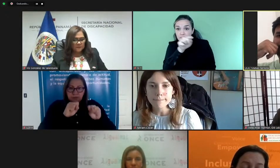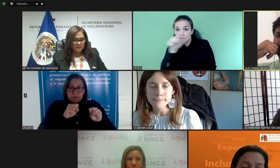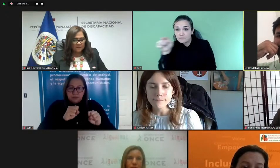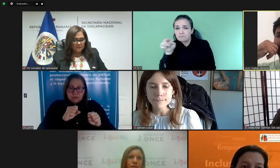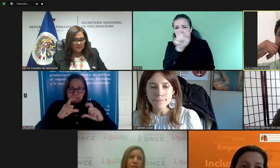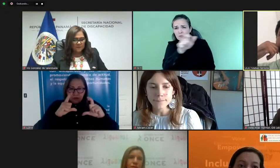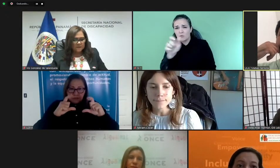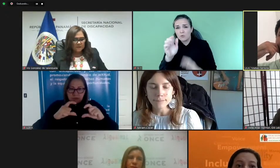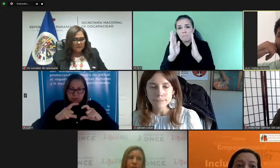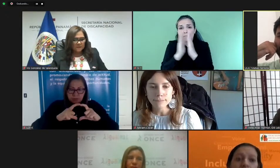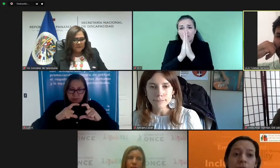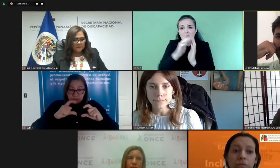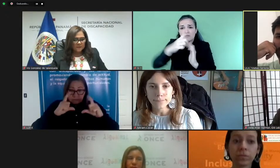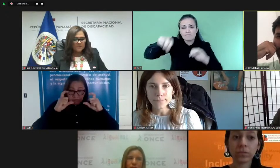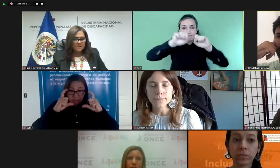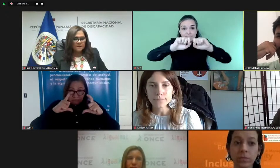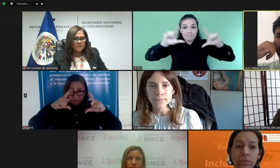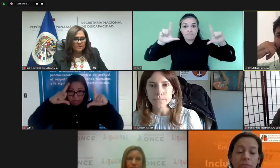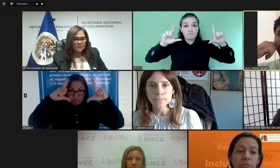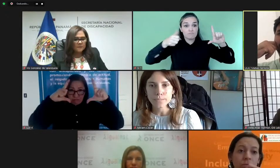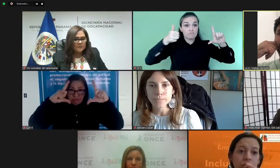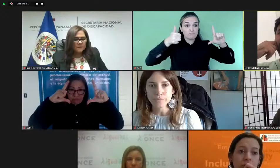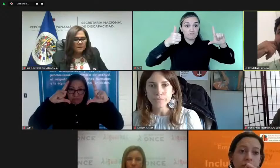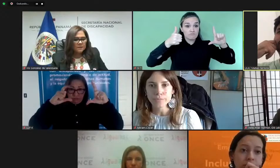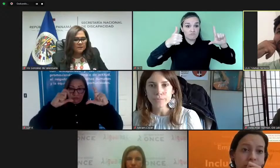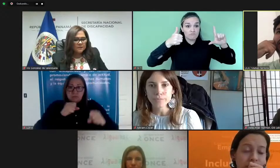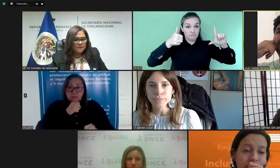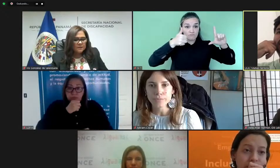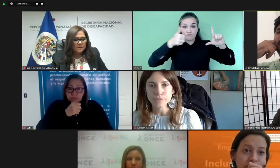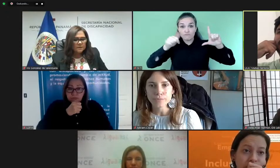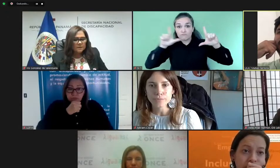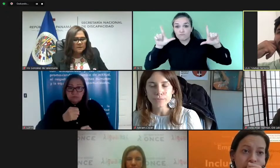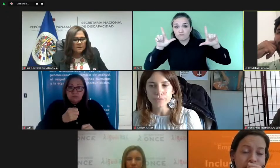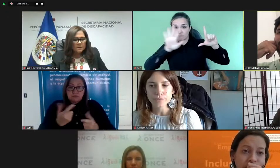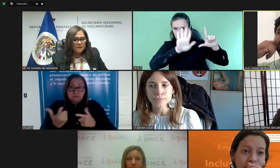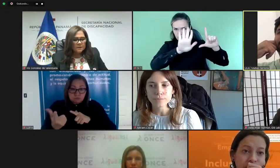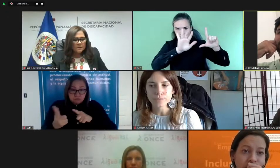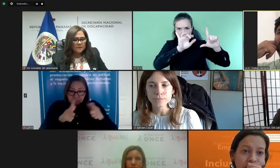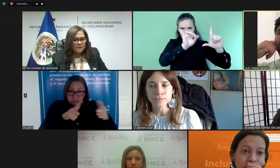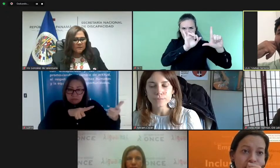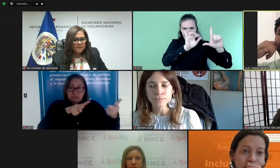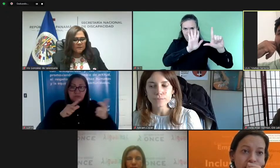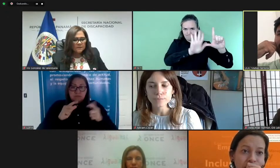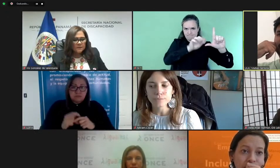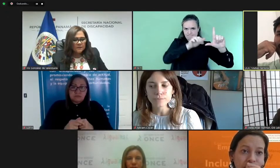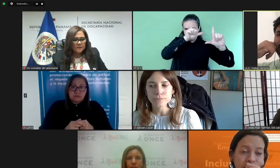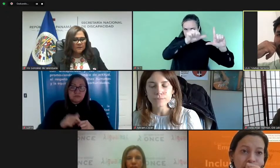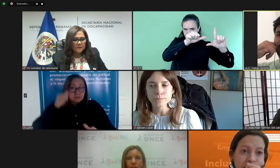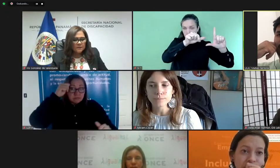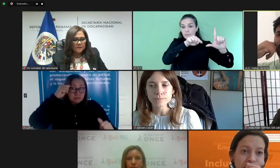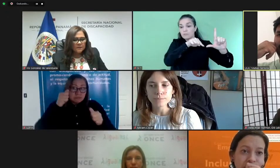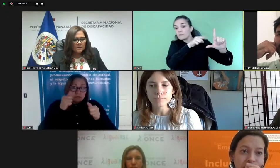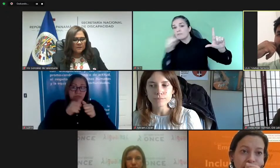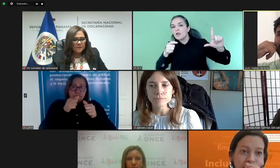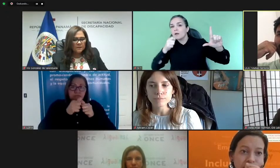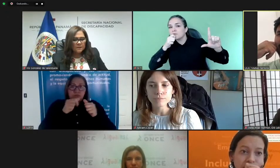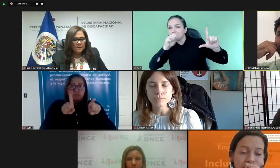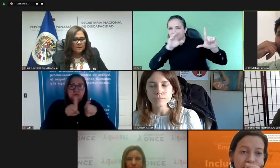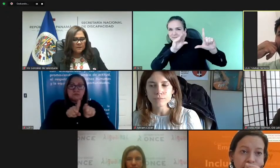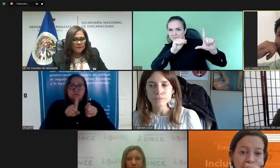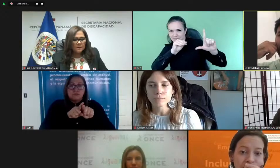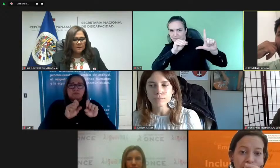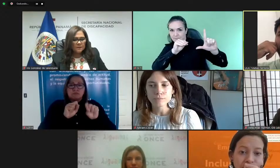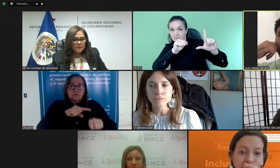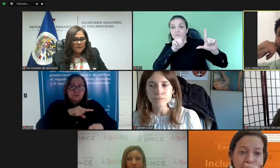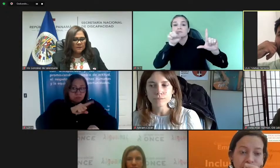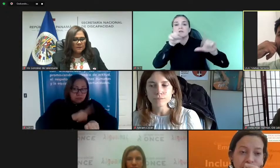that to in activate their cameras and have their mics ready and also